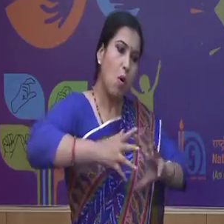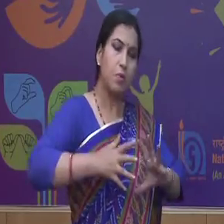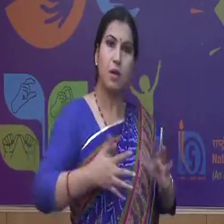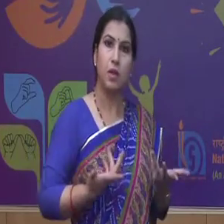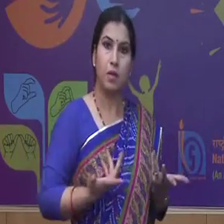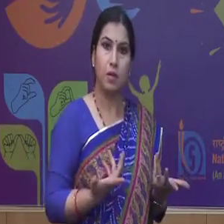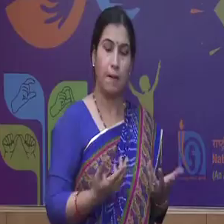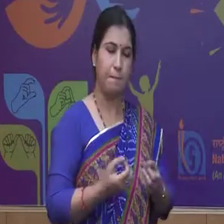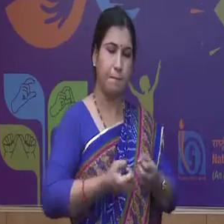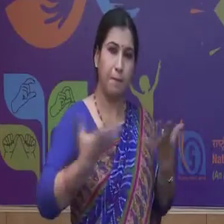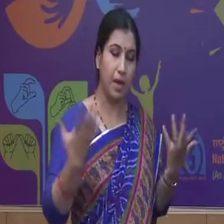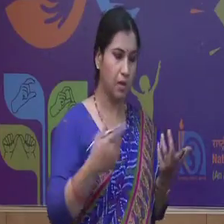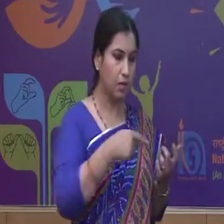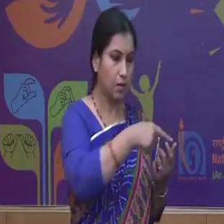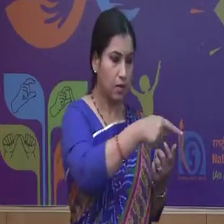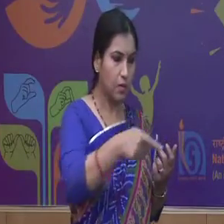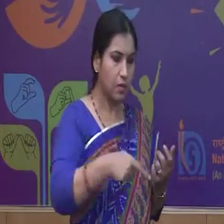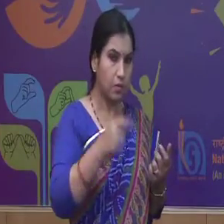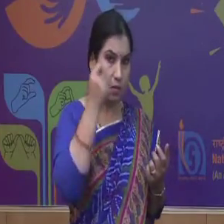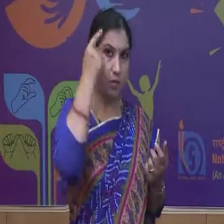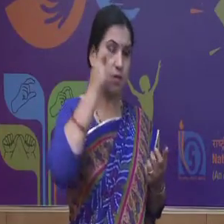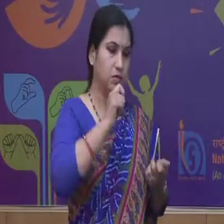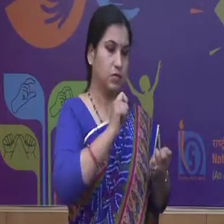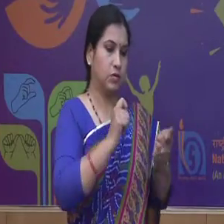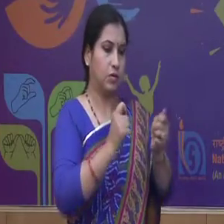birth of many reform movements in India.